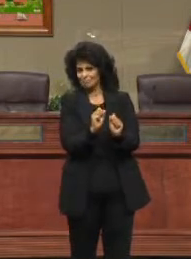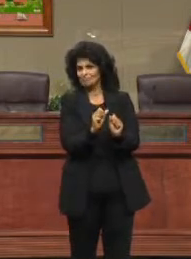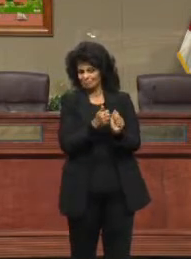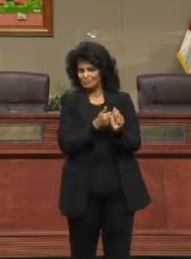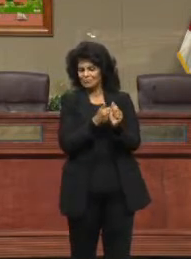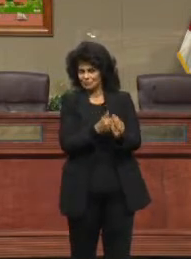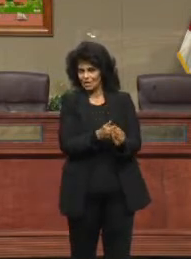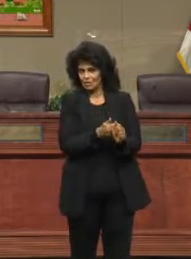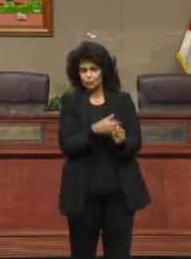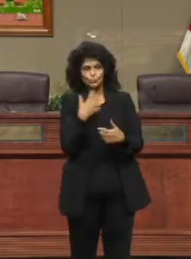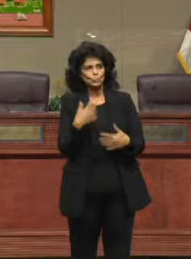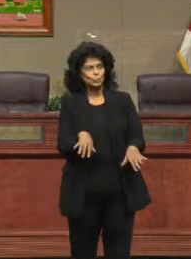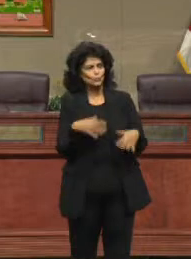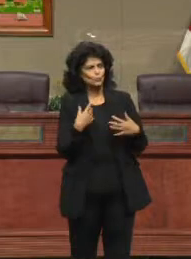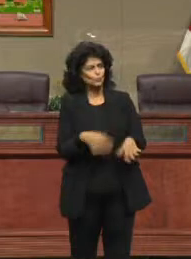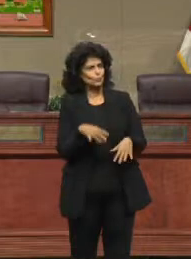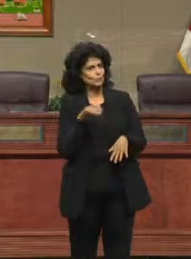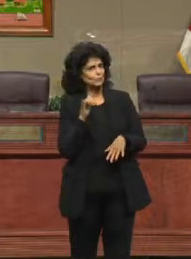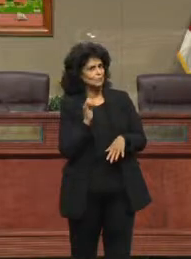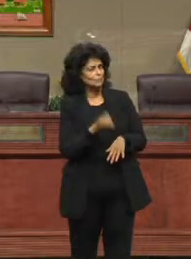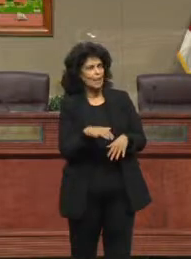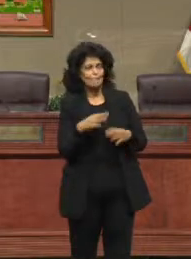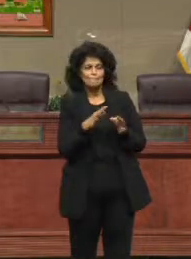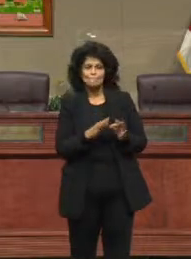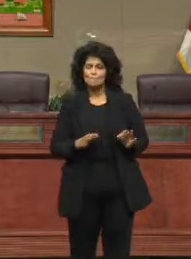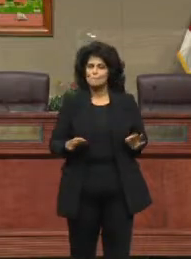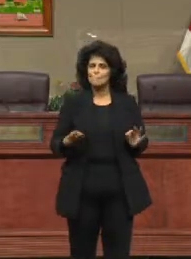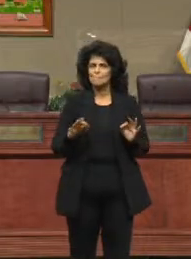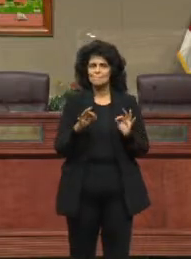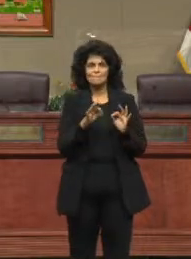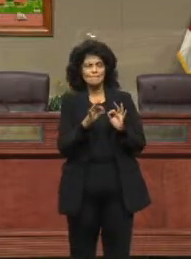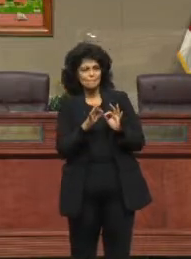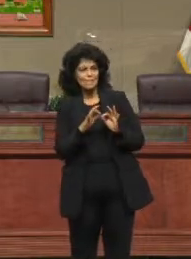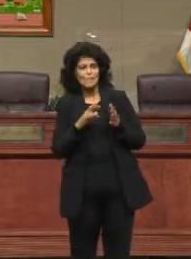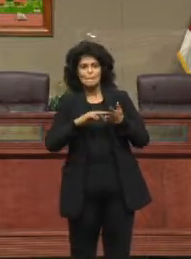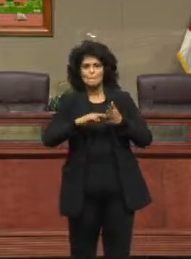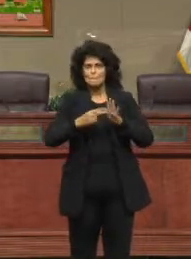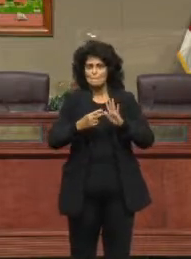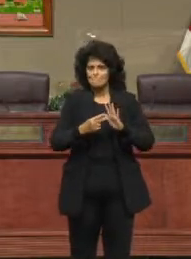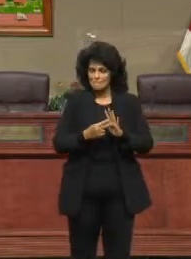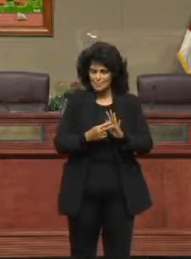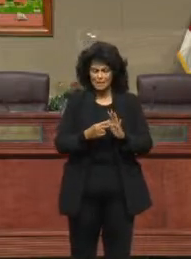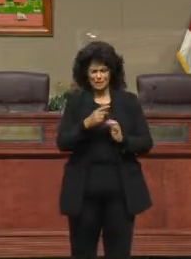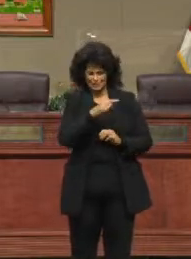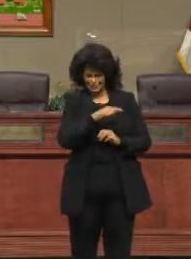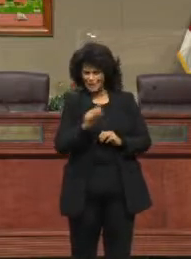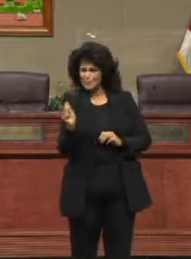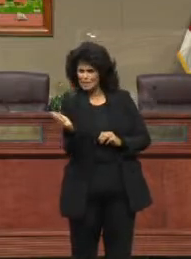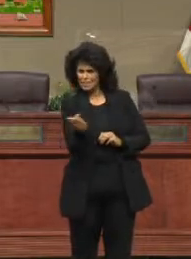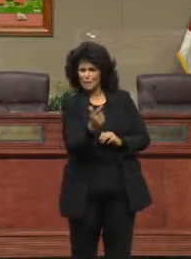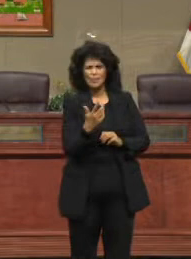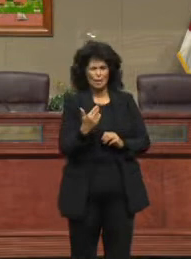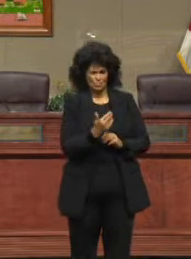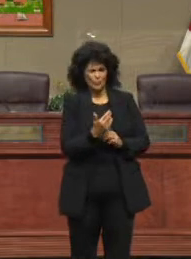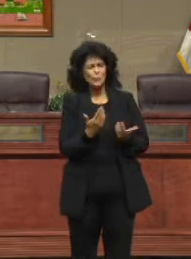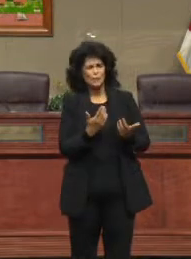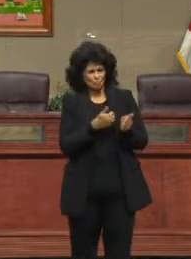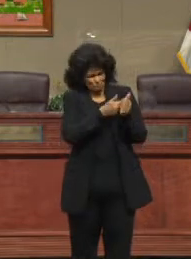significant in light of the fact that we've accomplished compliance without fines.